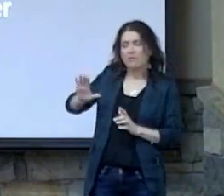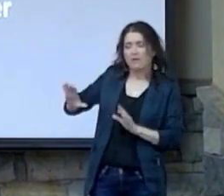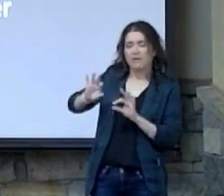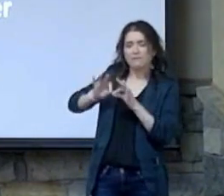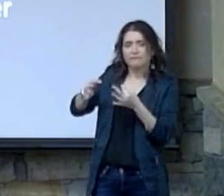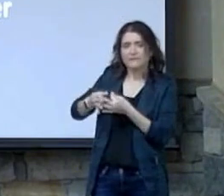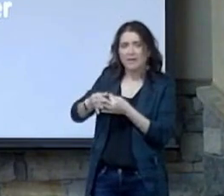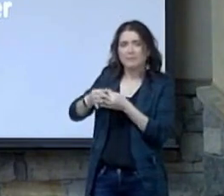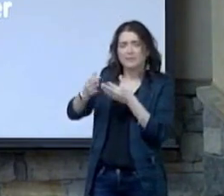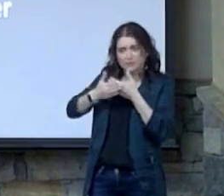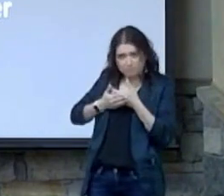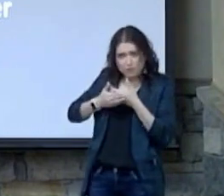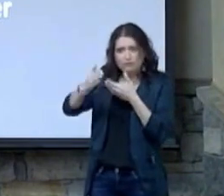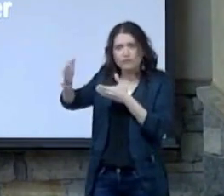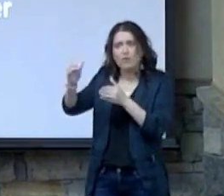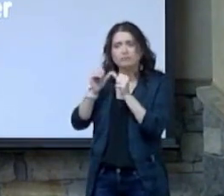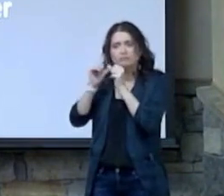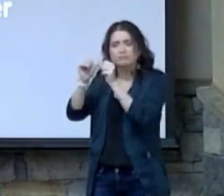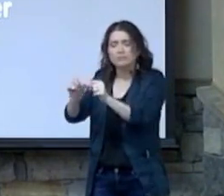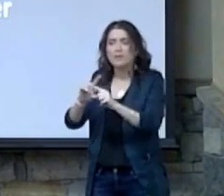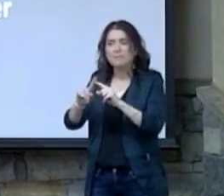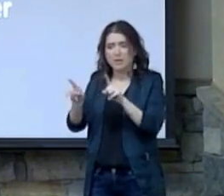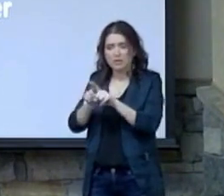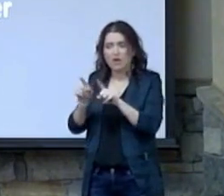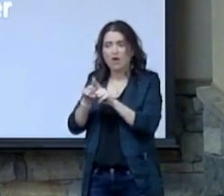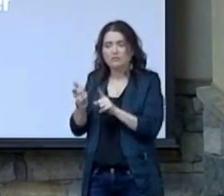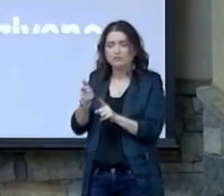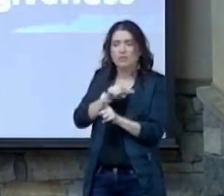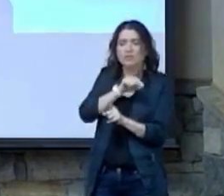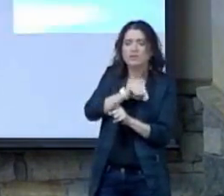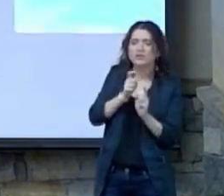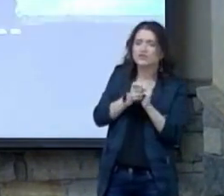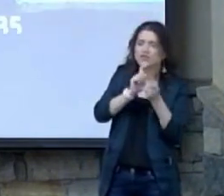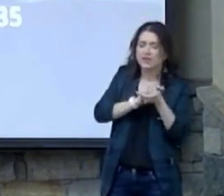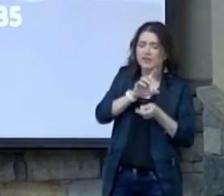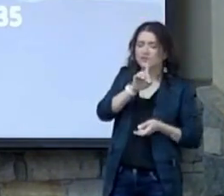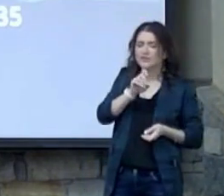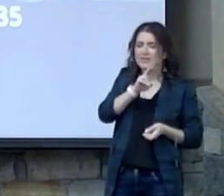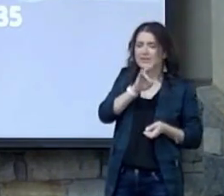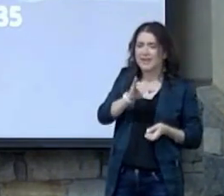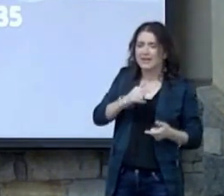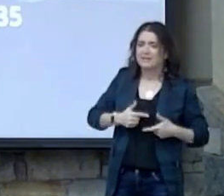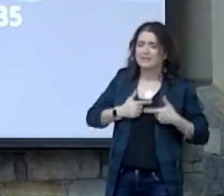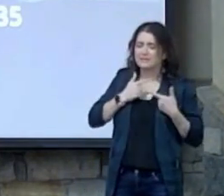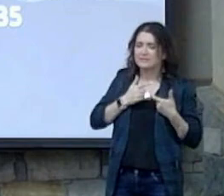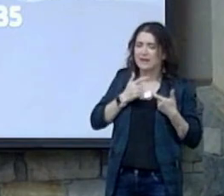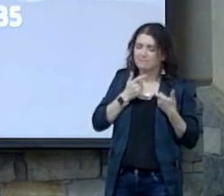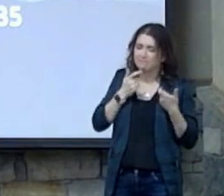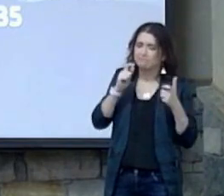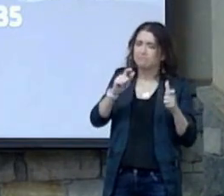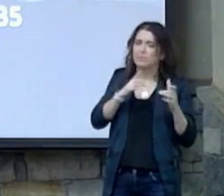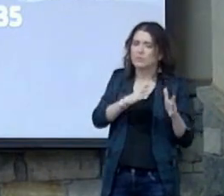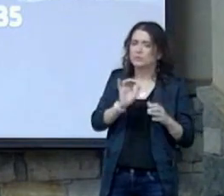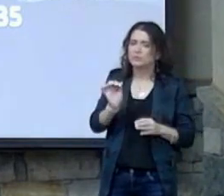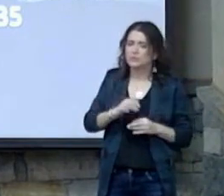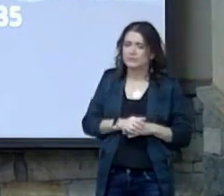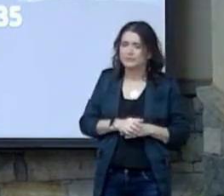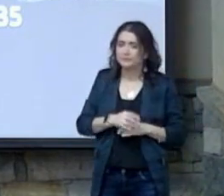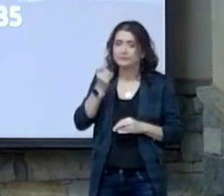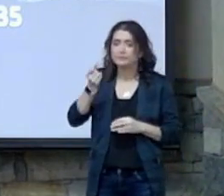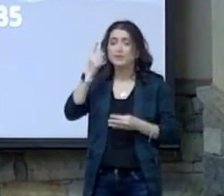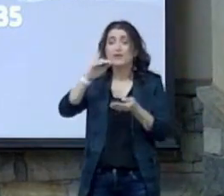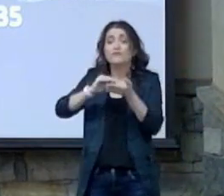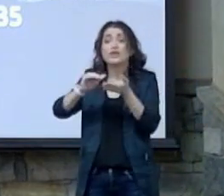forward, but it also changed Danny Heatley's life in a profound way as well. You see, forgiveness